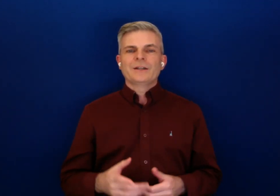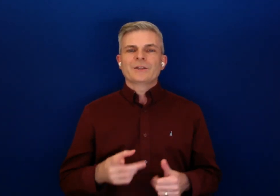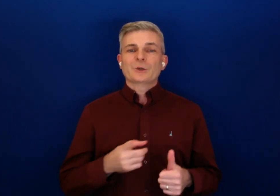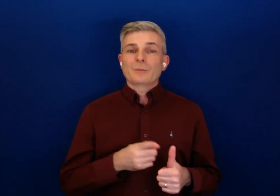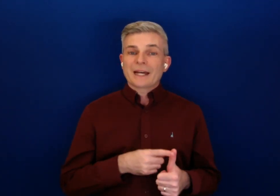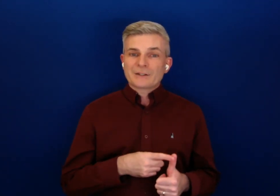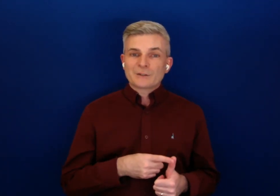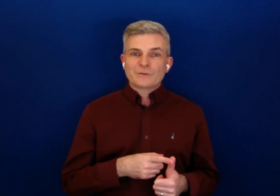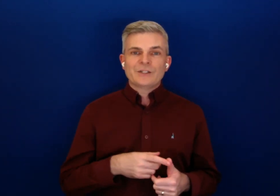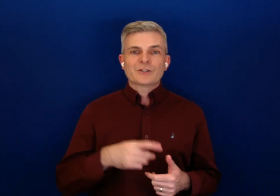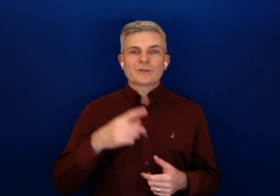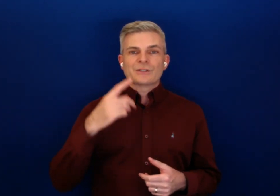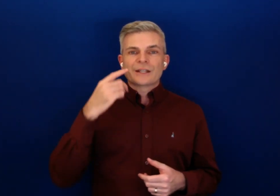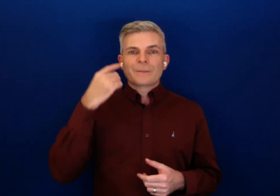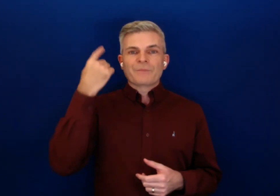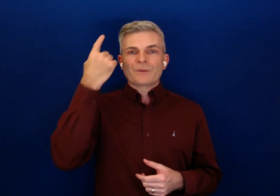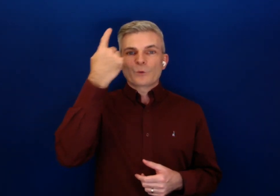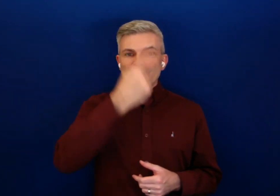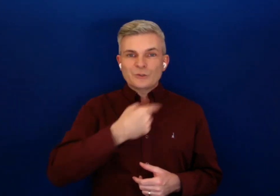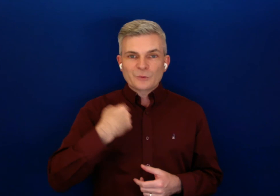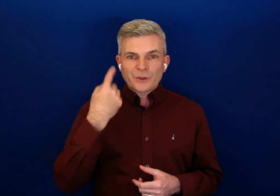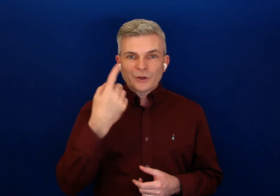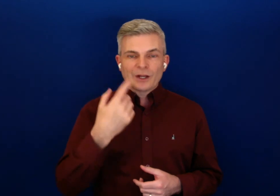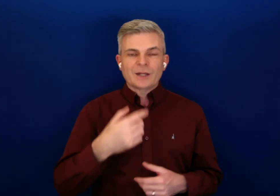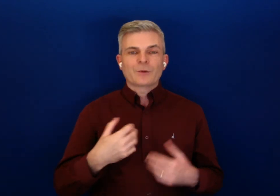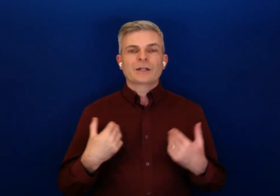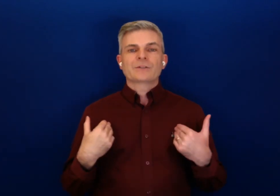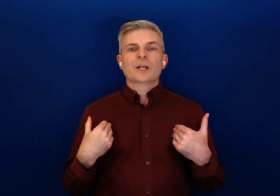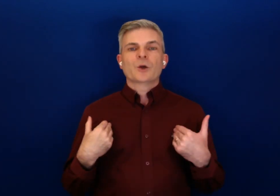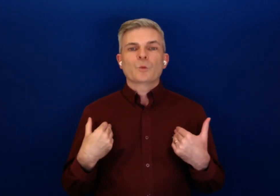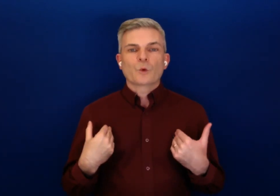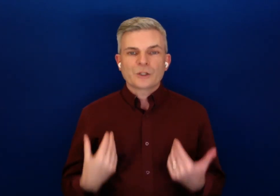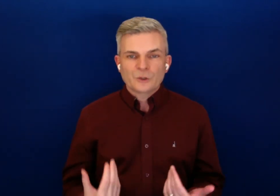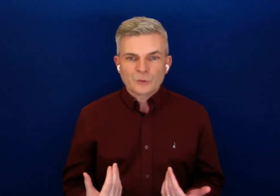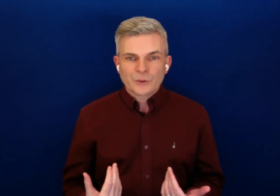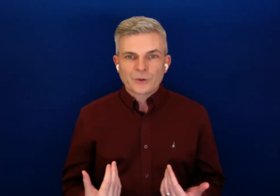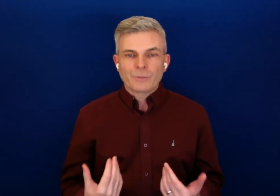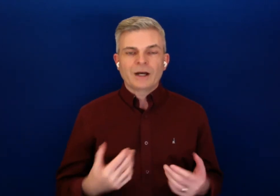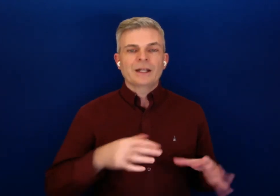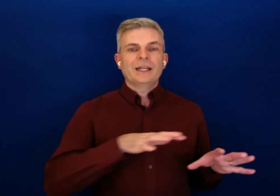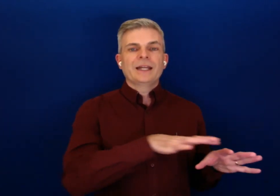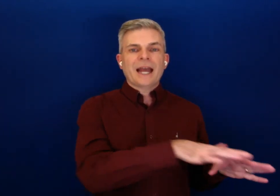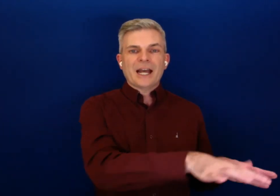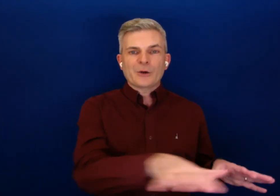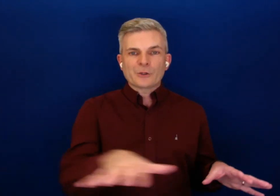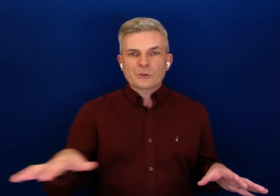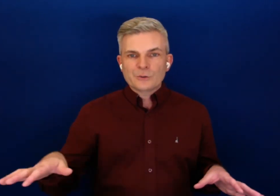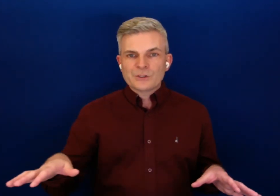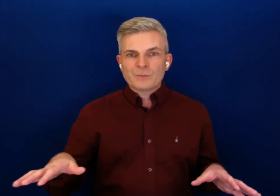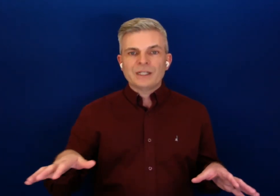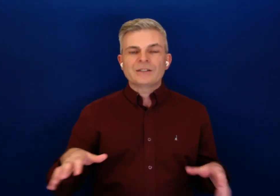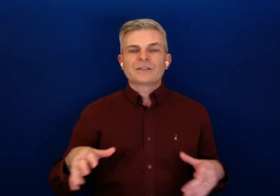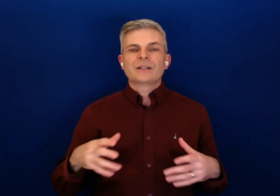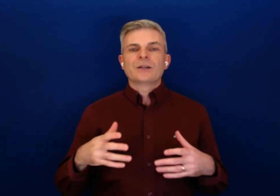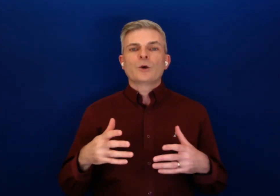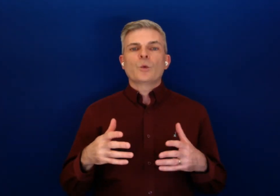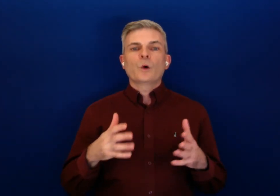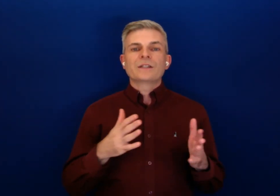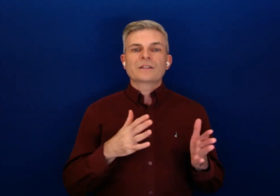the grammatical features, what you do with your eyebrows, what you do with your body, how you use space, what